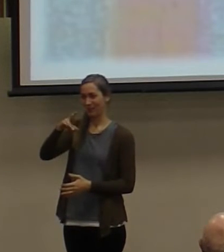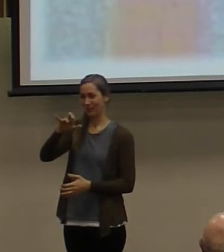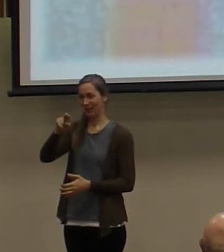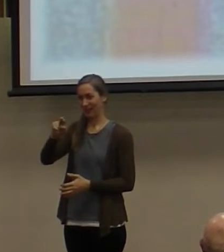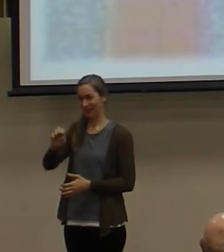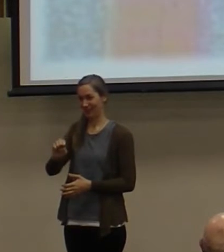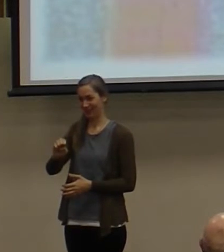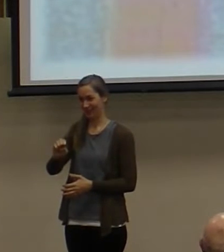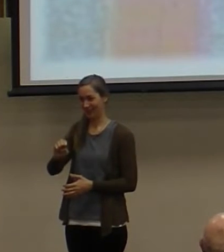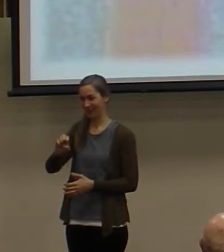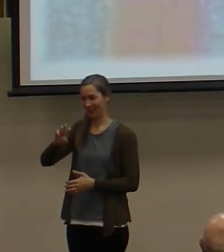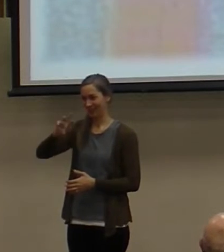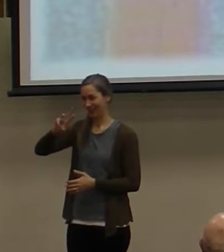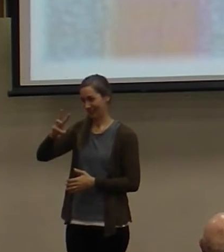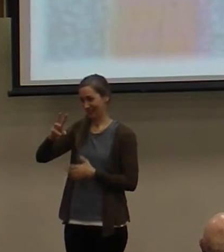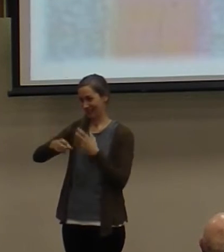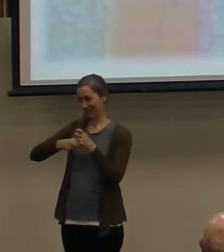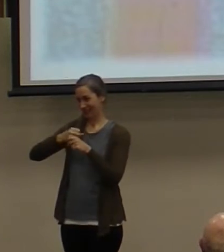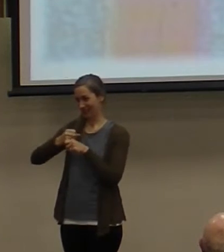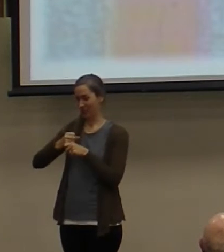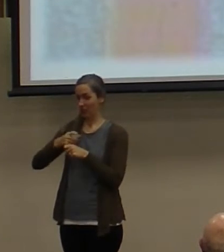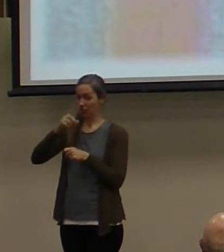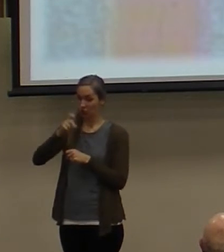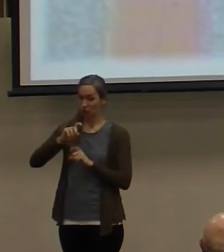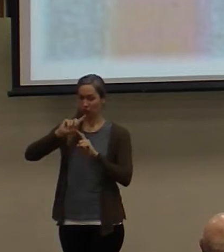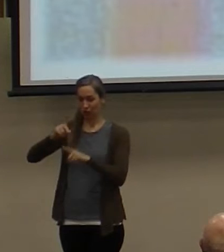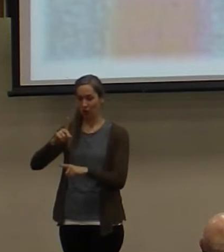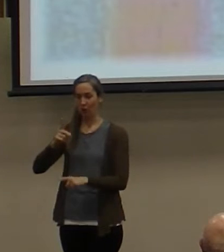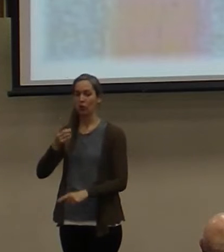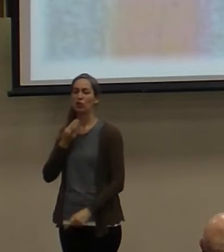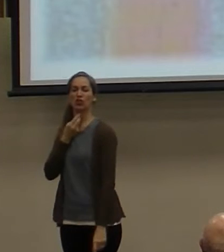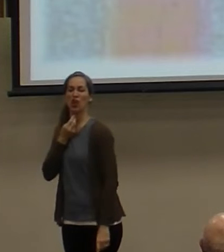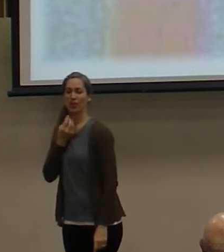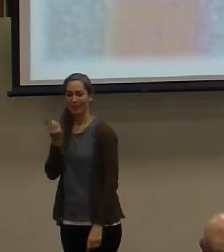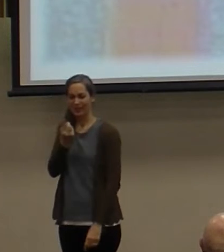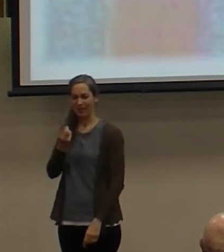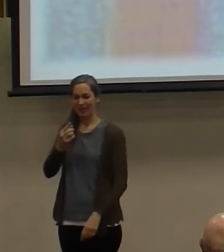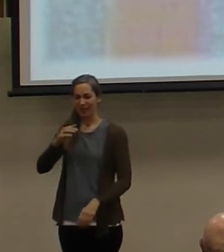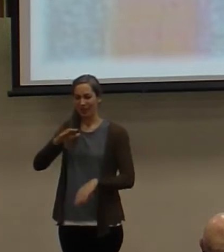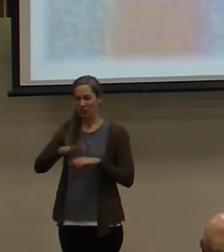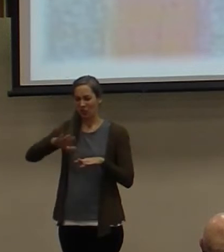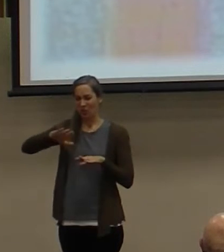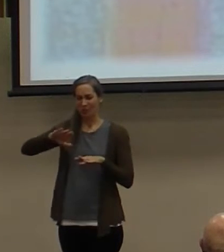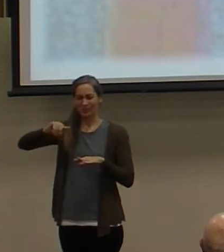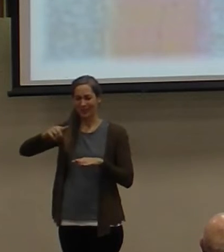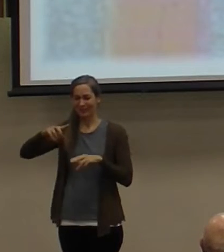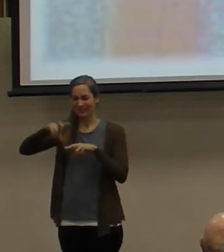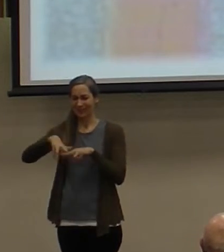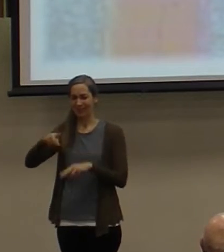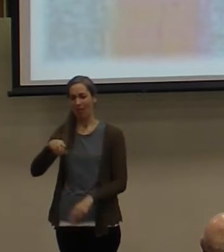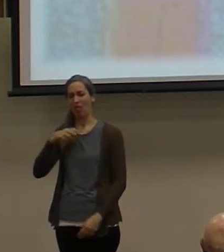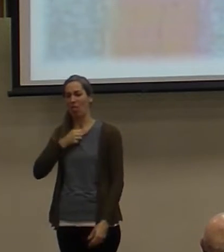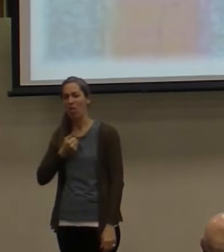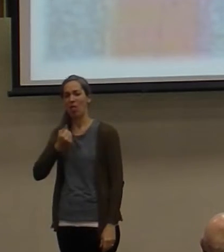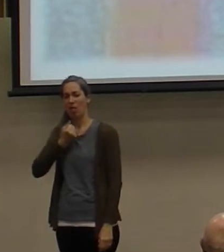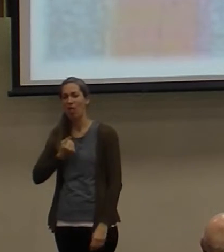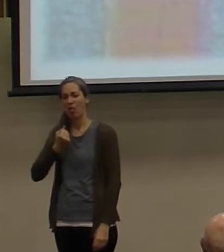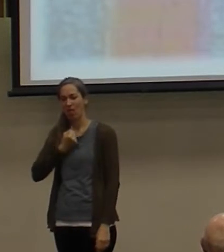Sixth year. You ought to go gargle or something instead of just sitting there and barking like a seal.